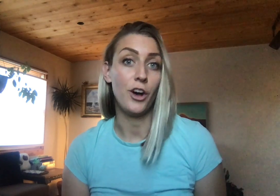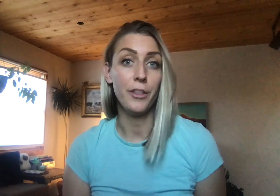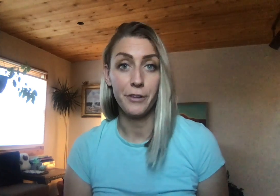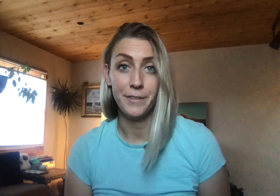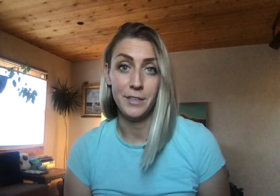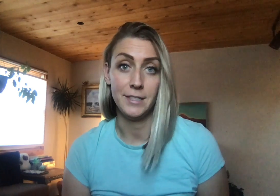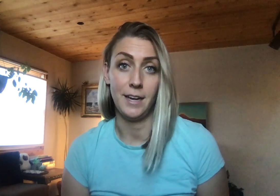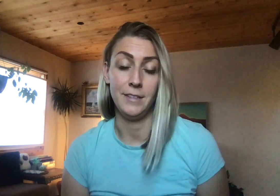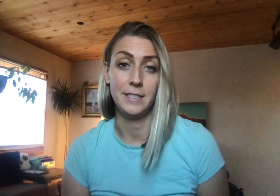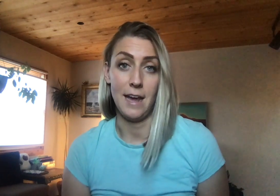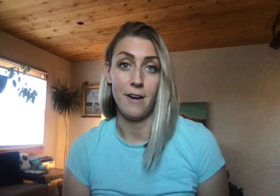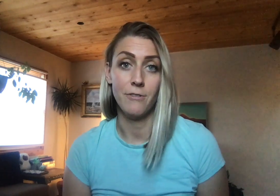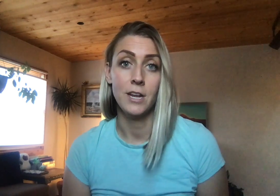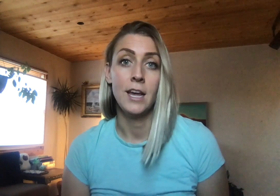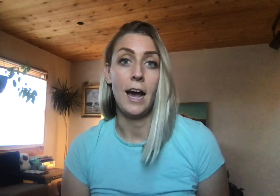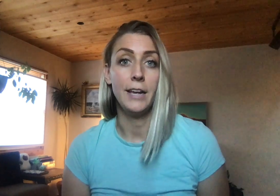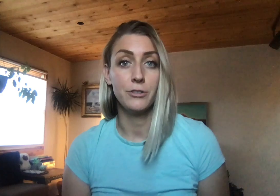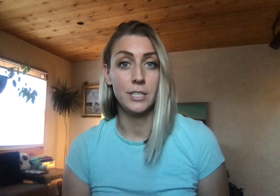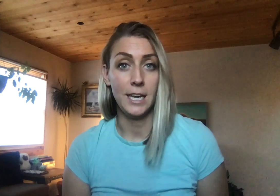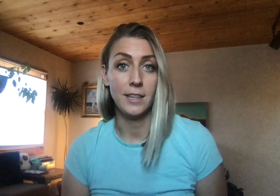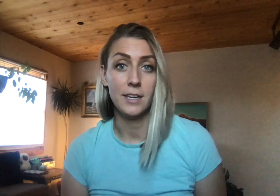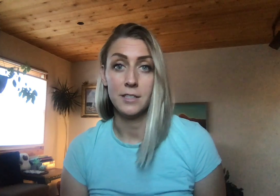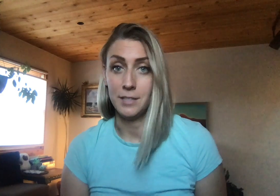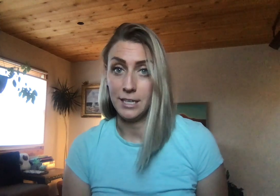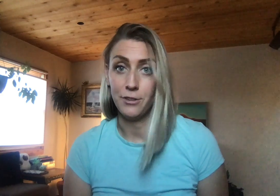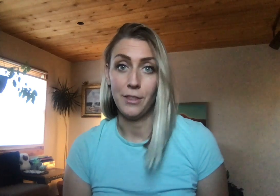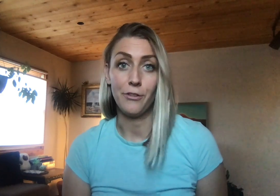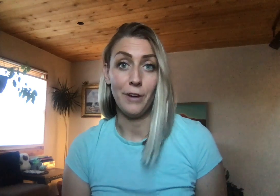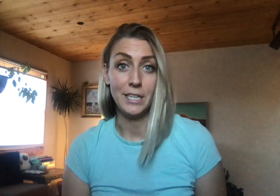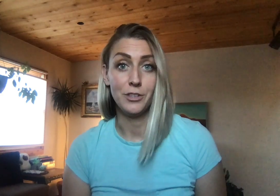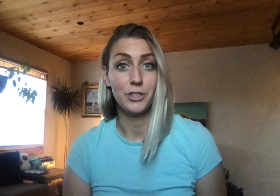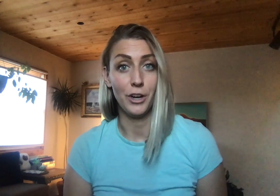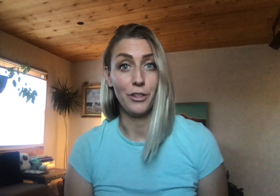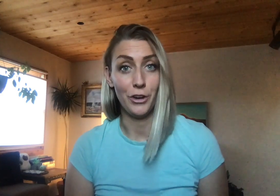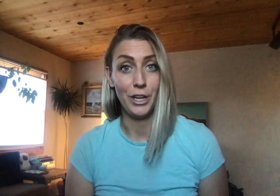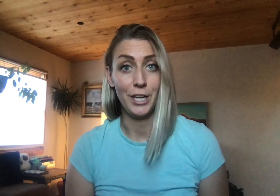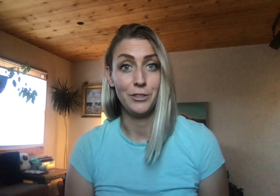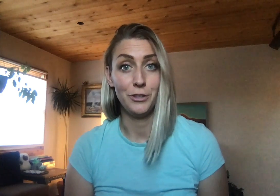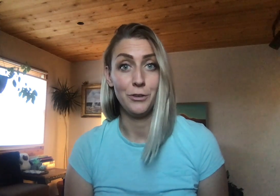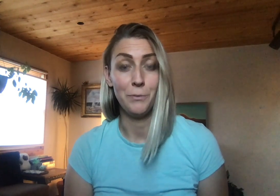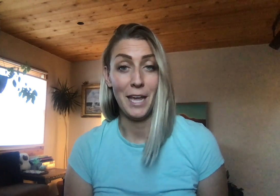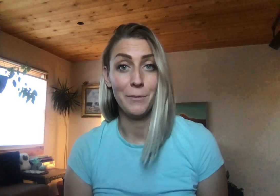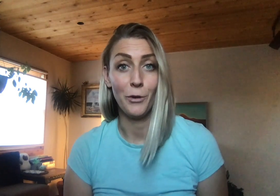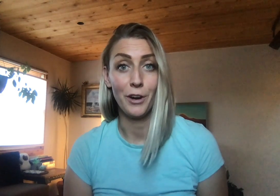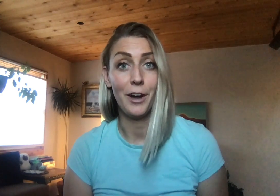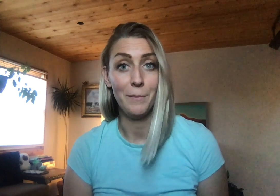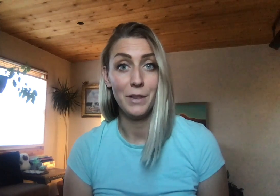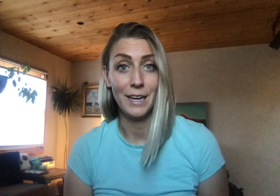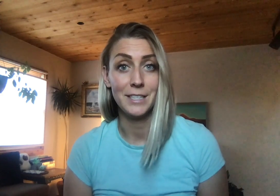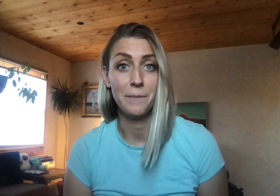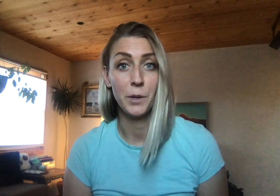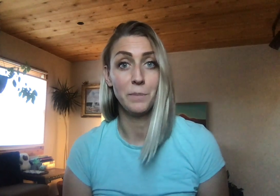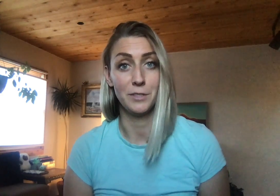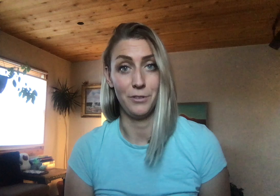3 of these signs down, I usually take that as a signal that they're ready to start learning to make more complex and purposeful